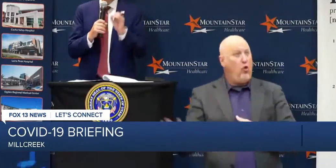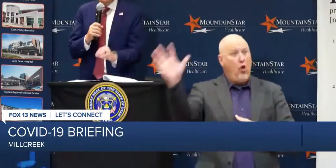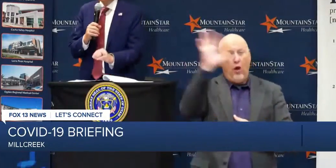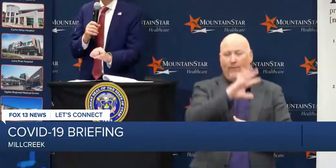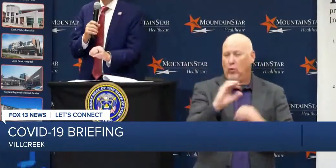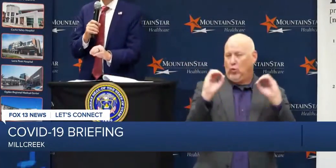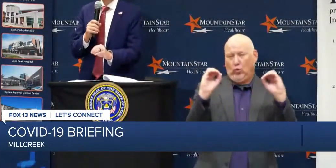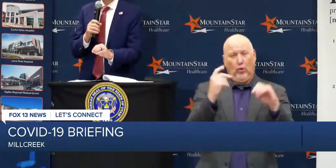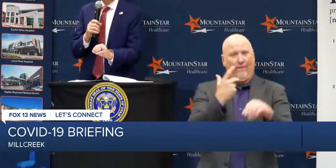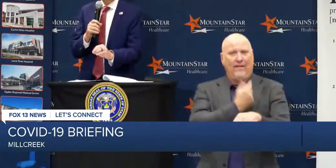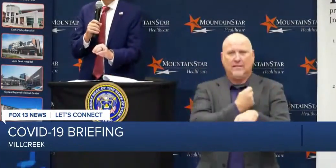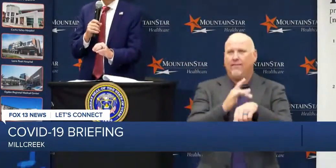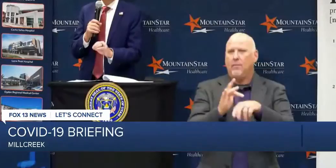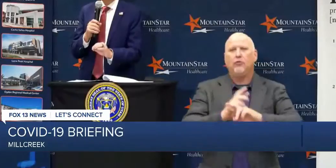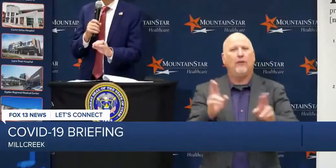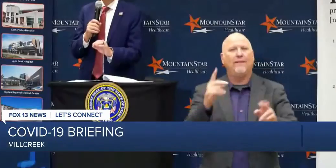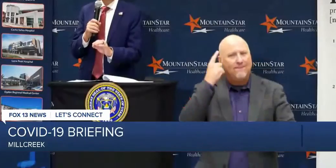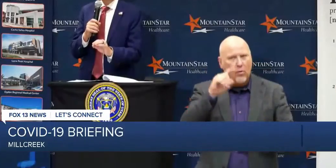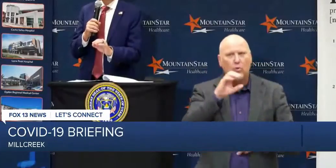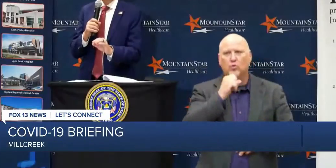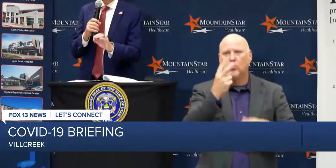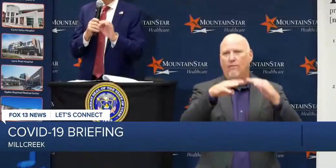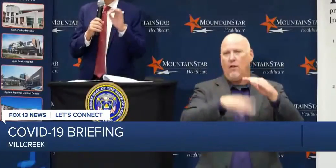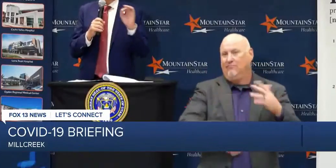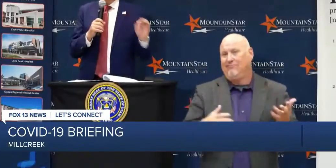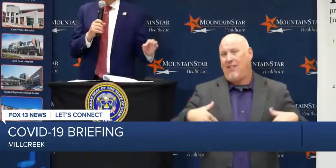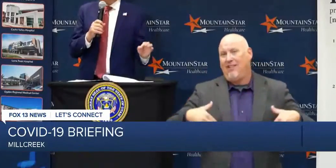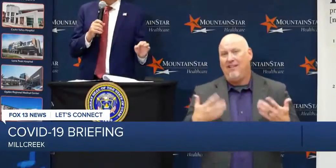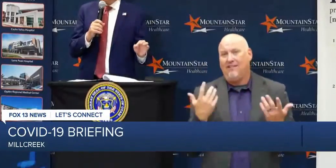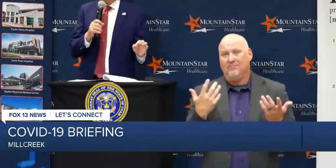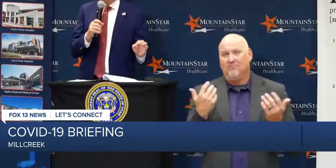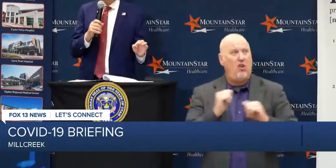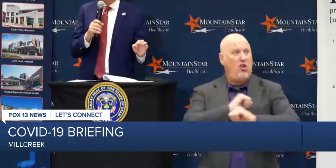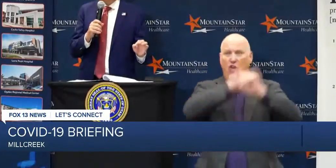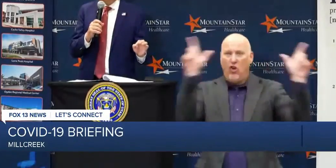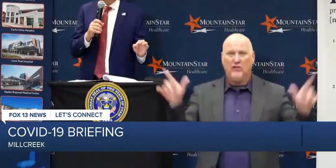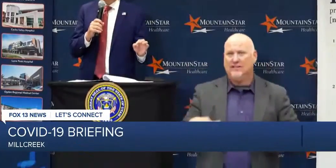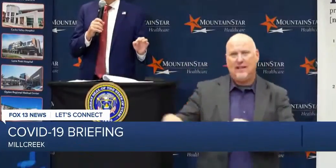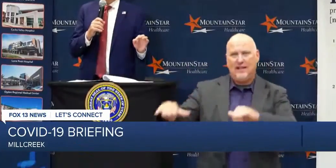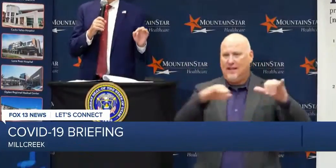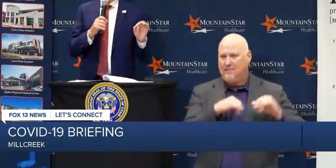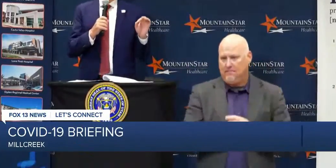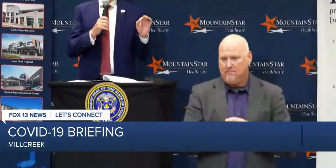in some states amongst kids than in other states.